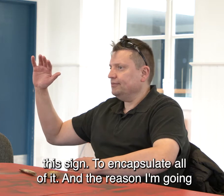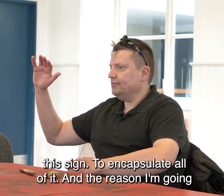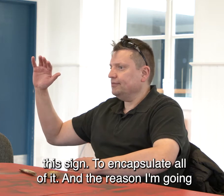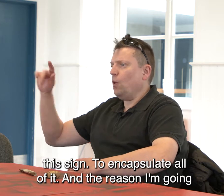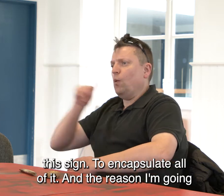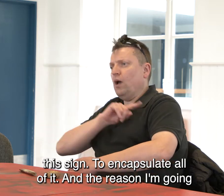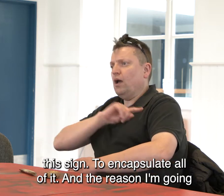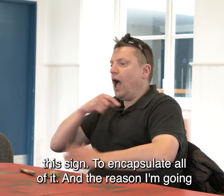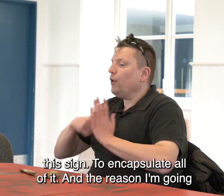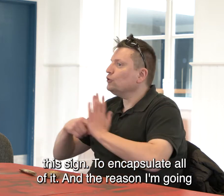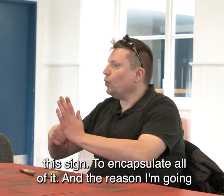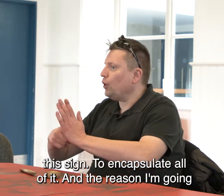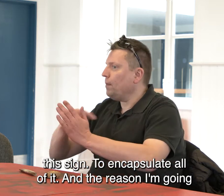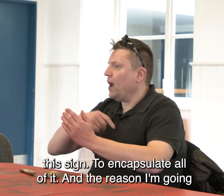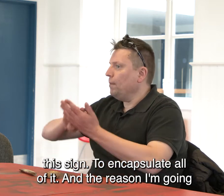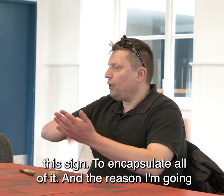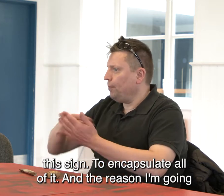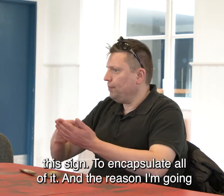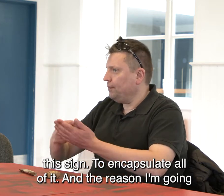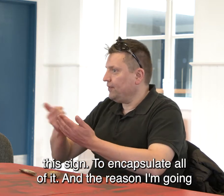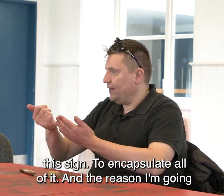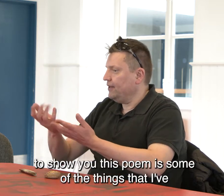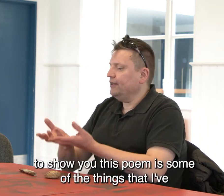it. And the reason I'm going to show you this